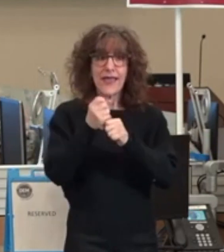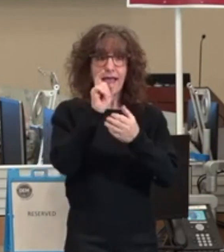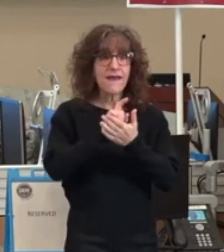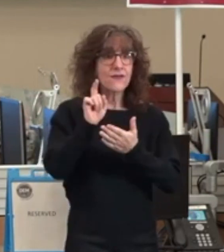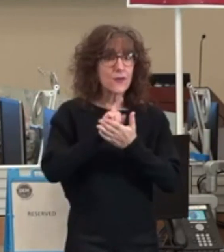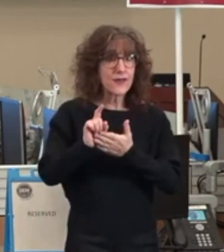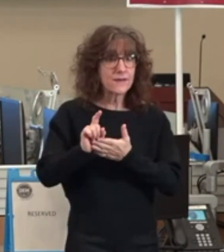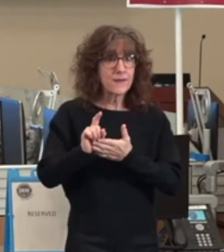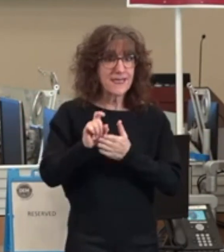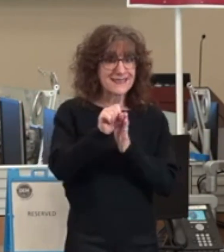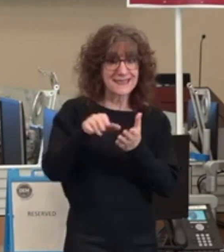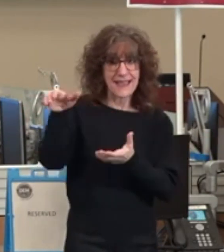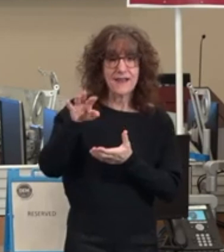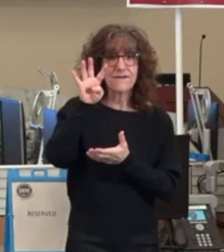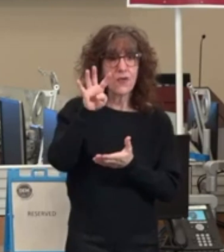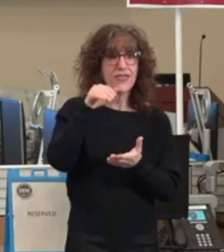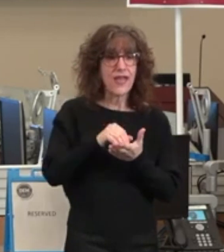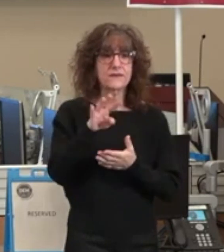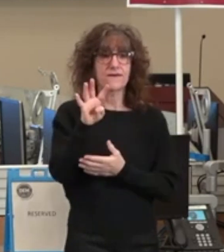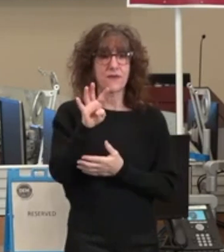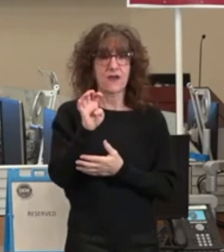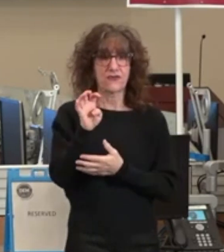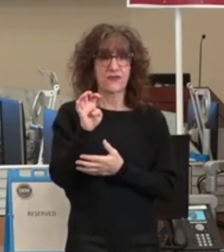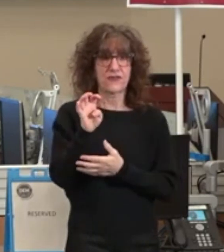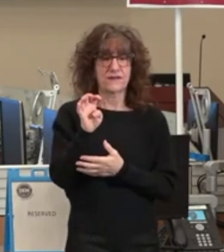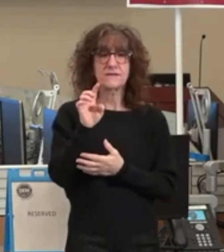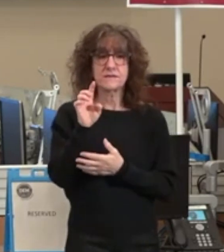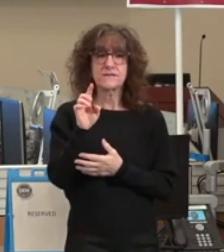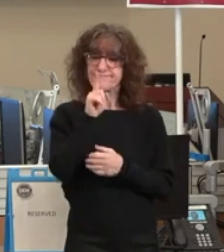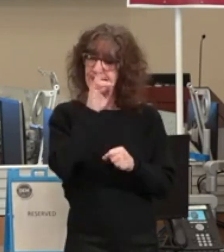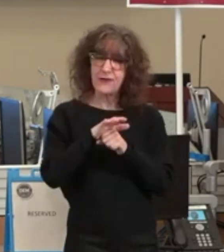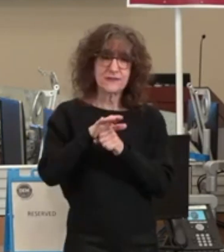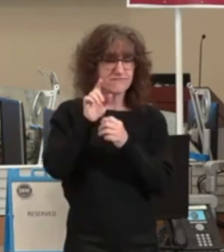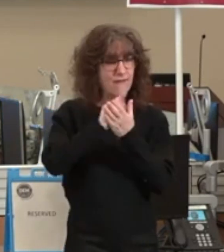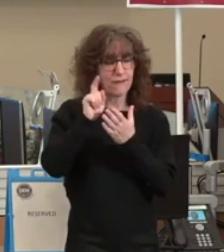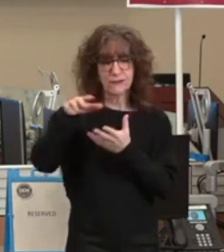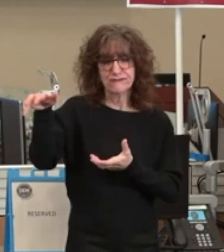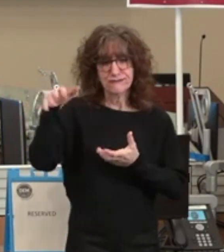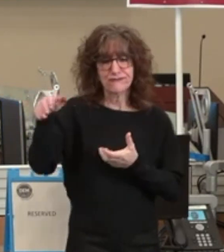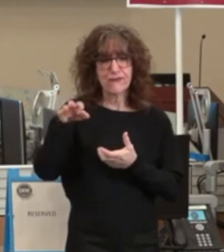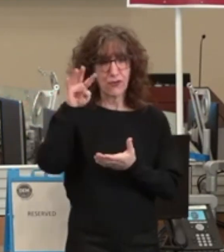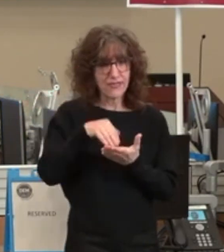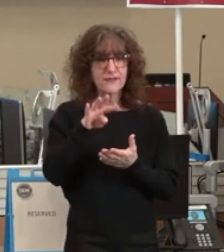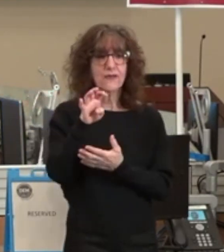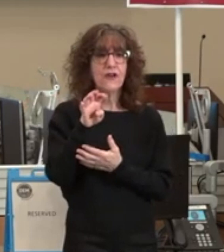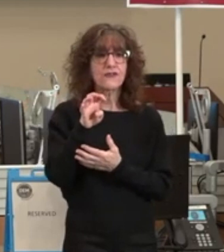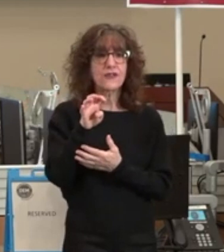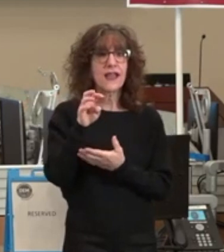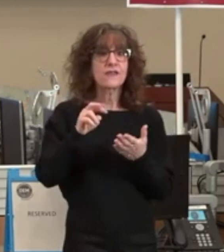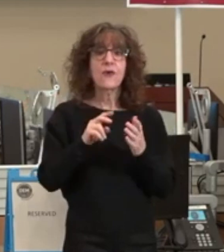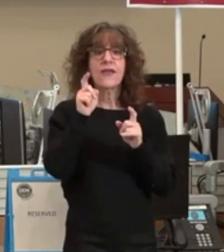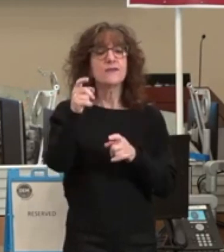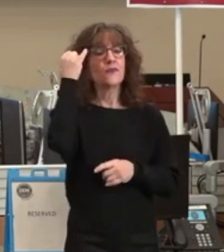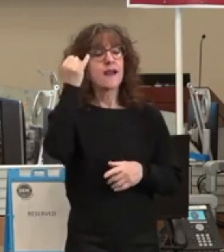week from the state is 4,400 doses that we are guaranteed to receive each week from our health department. And so that gives you